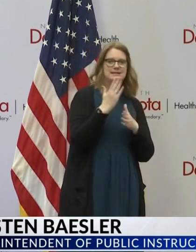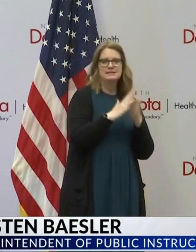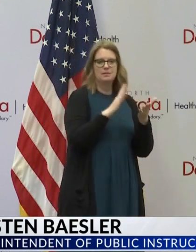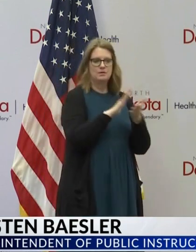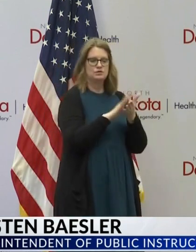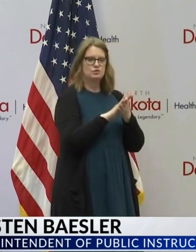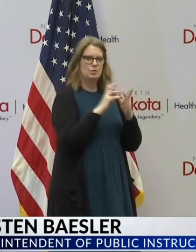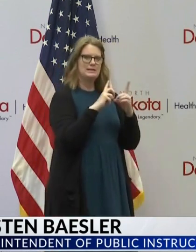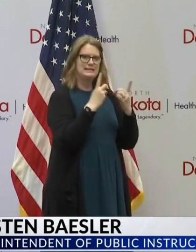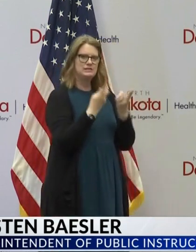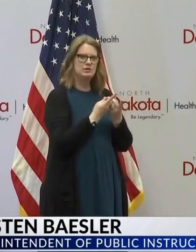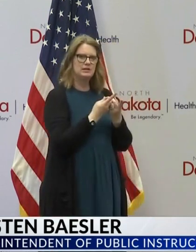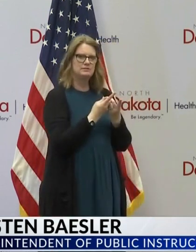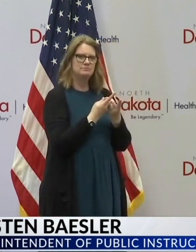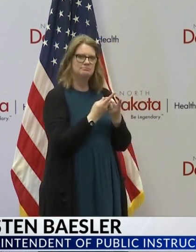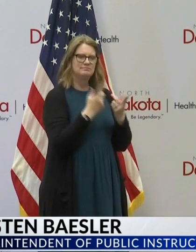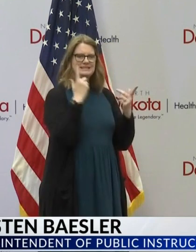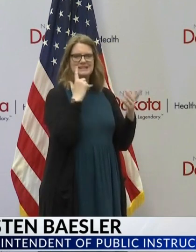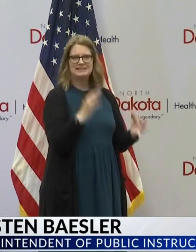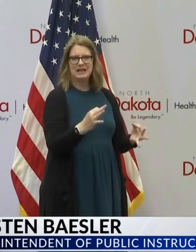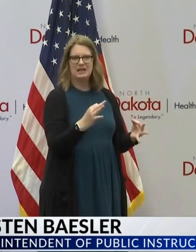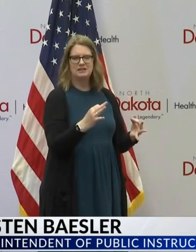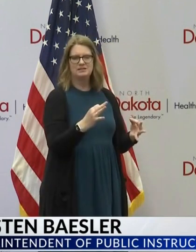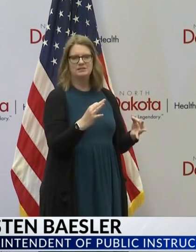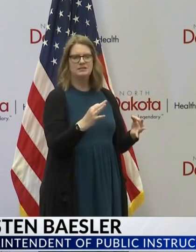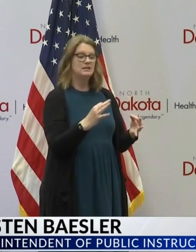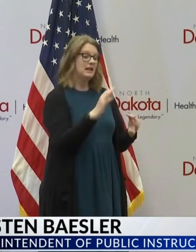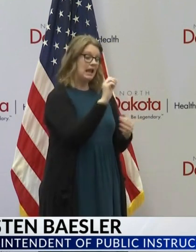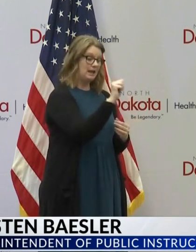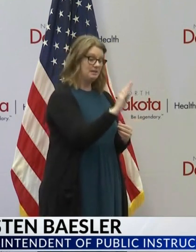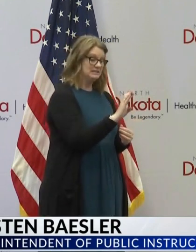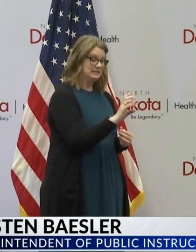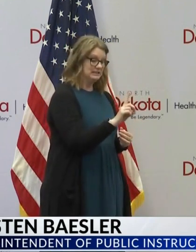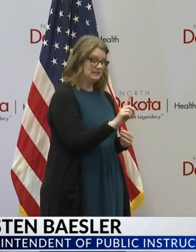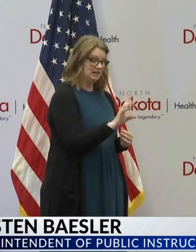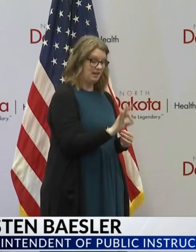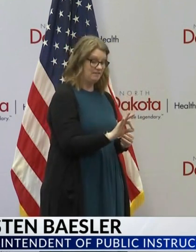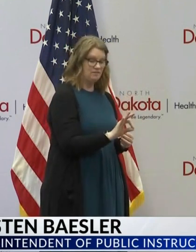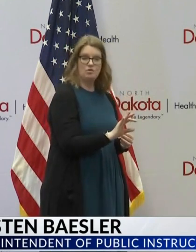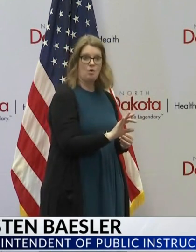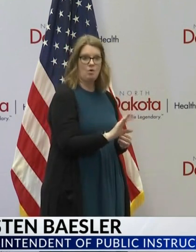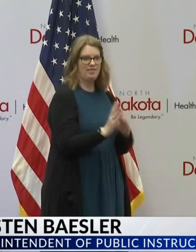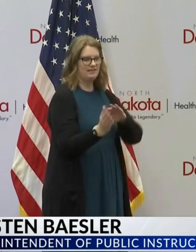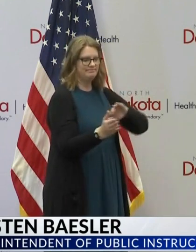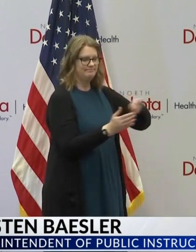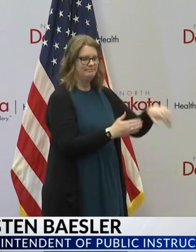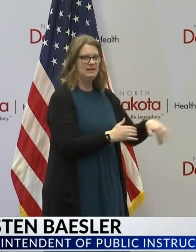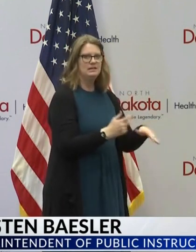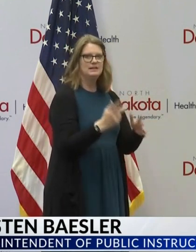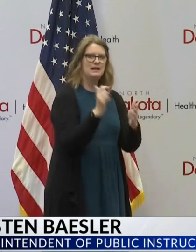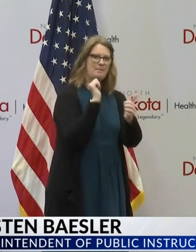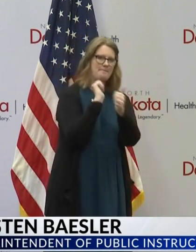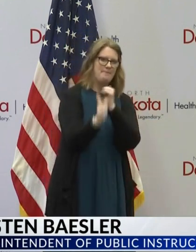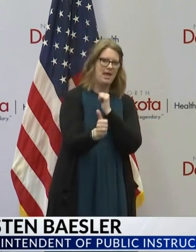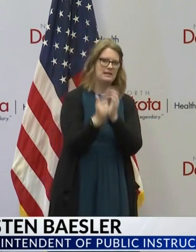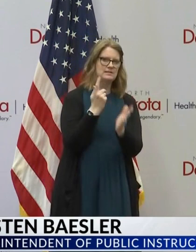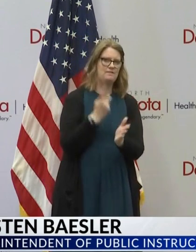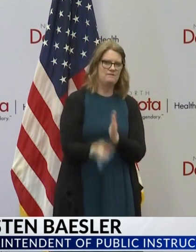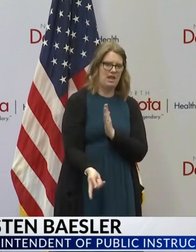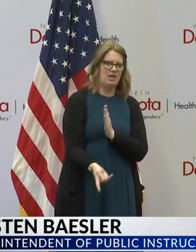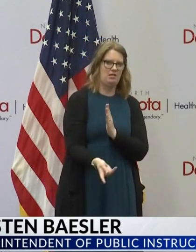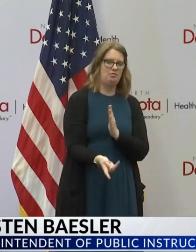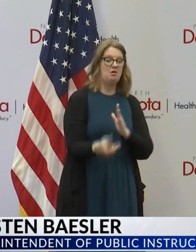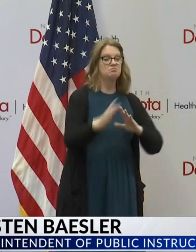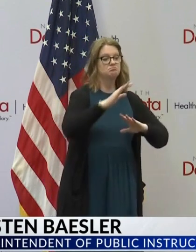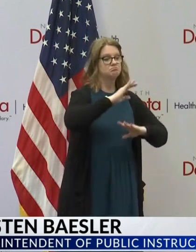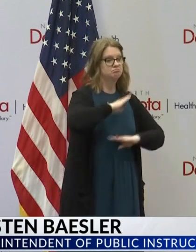school districts chose to go to a pass-fail or a satisfactory, unsatisfactory grading system during this last